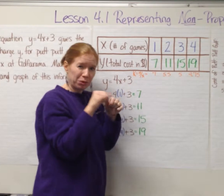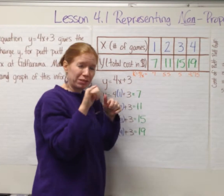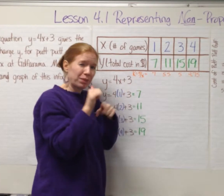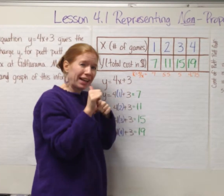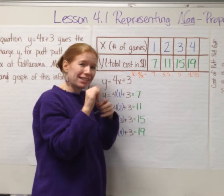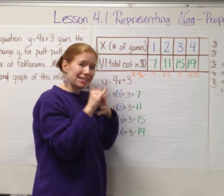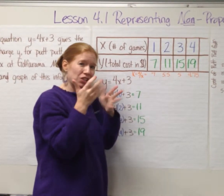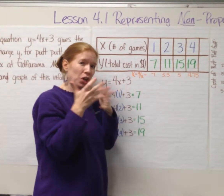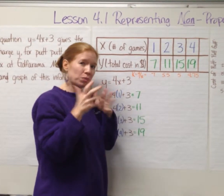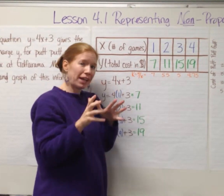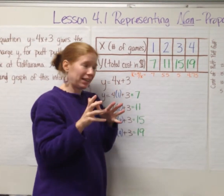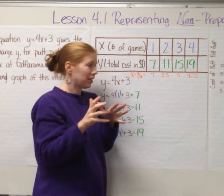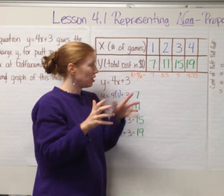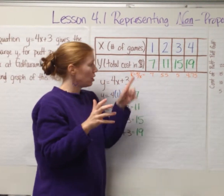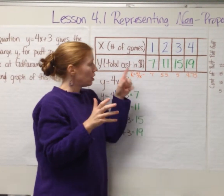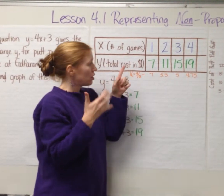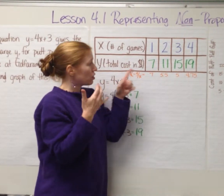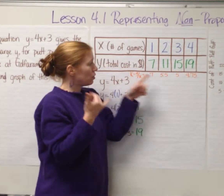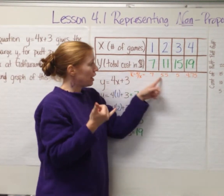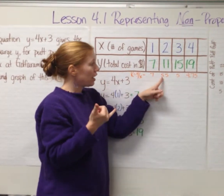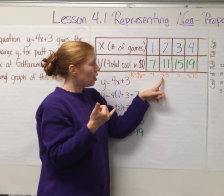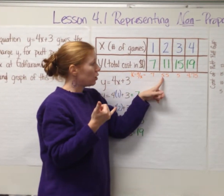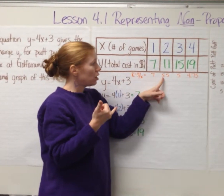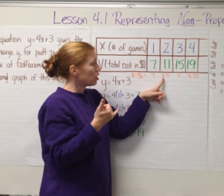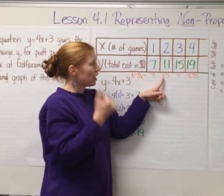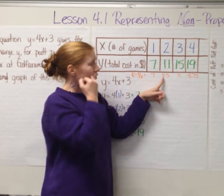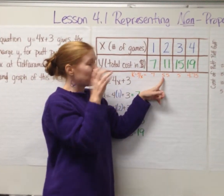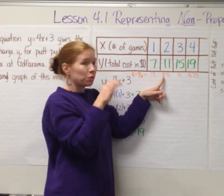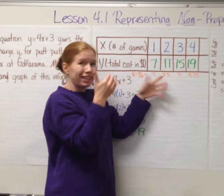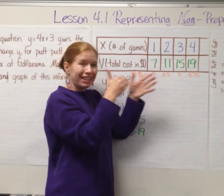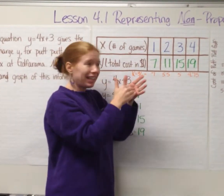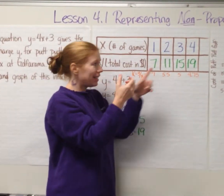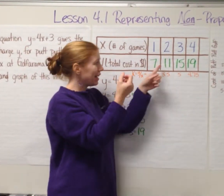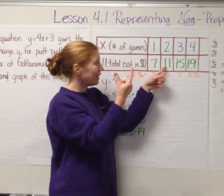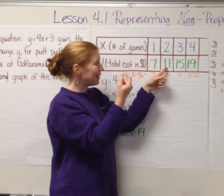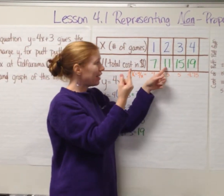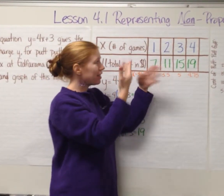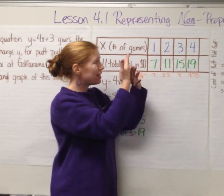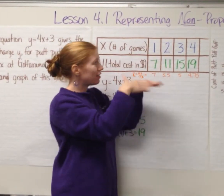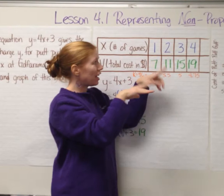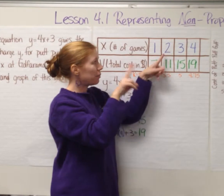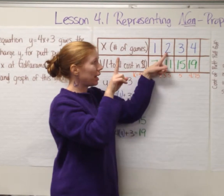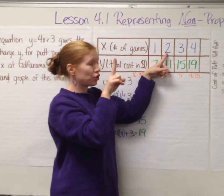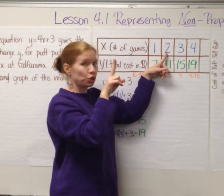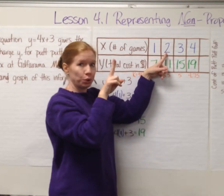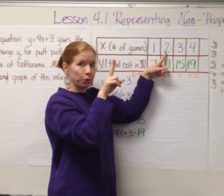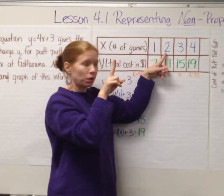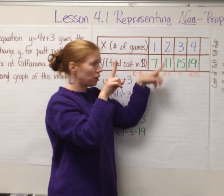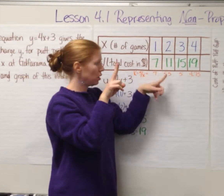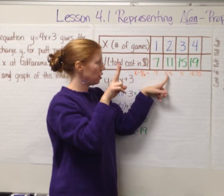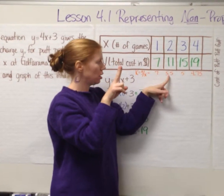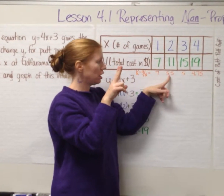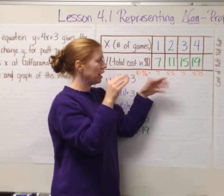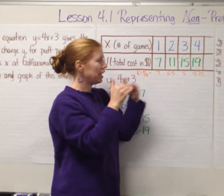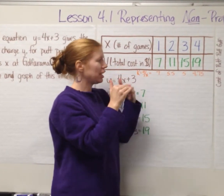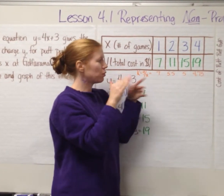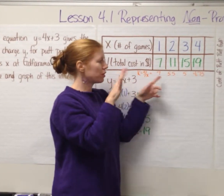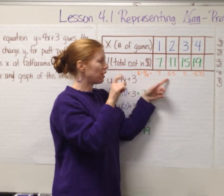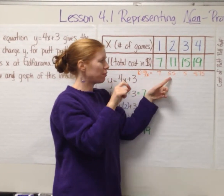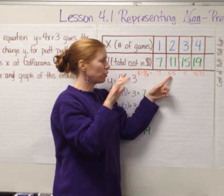we've practiced this already. So now, if I do it again, 11 divided by 2, it equals 5.5.